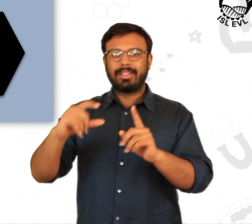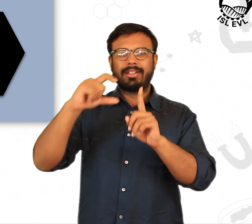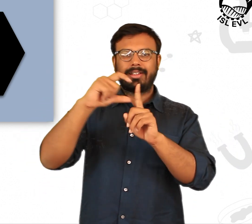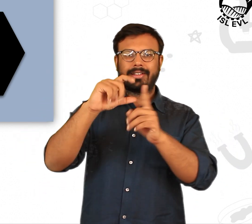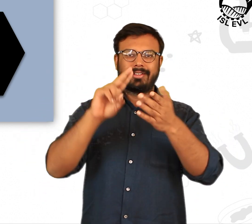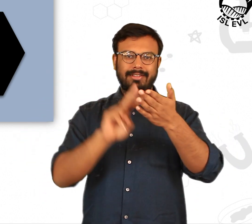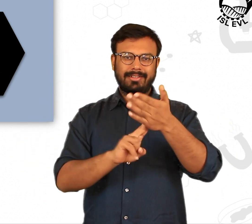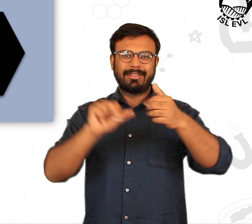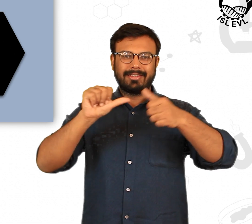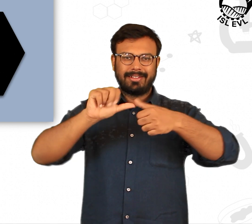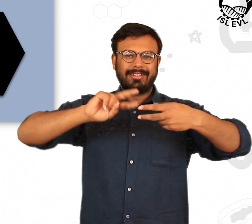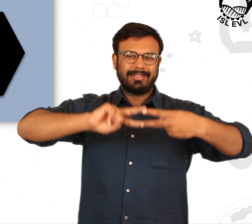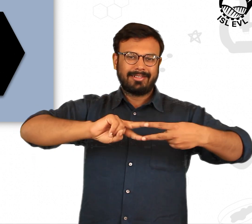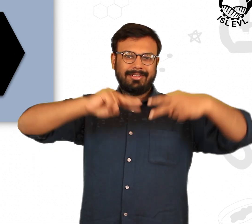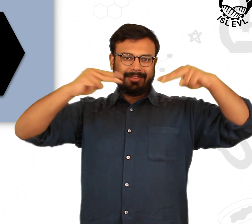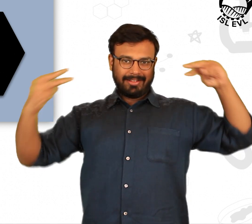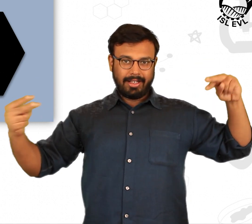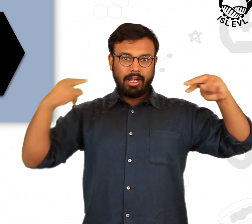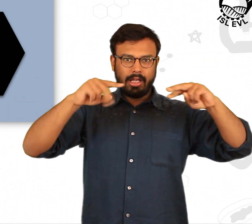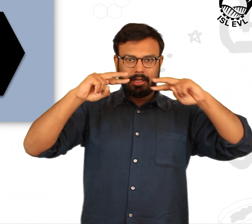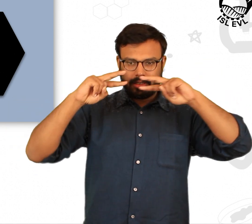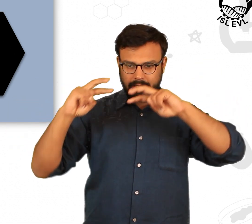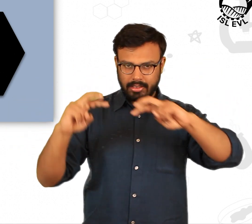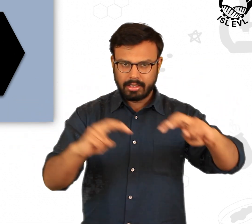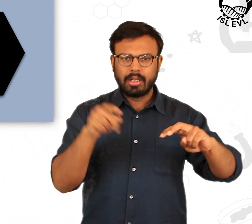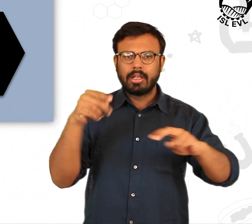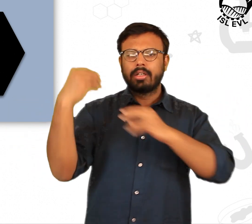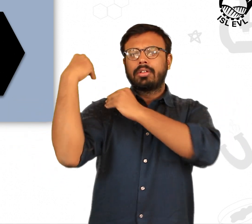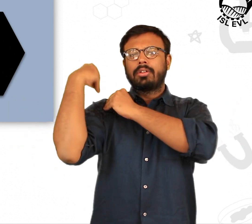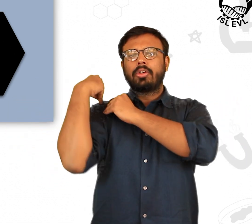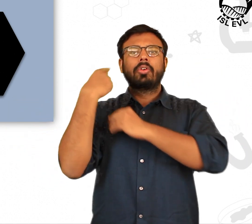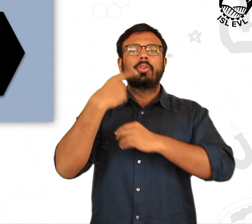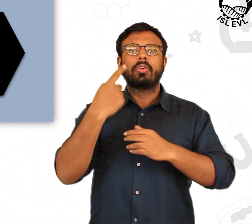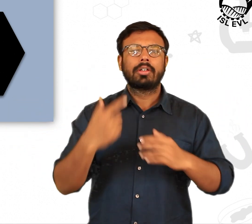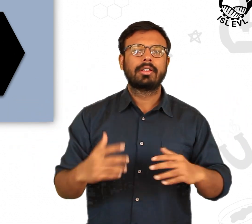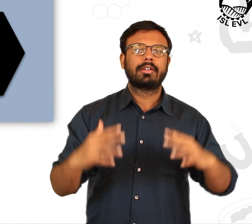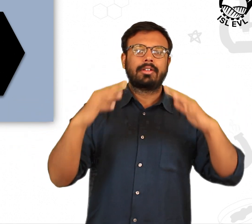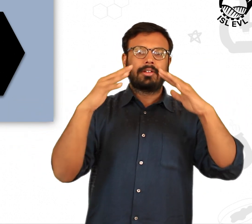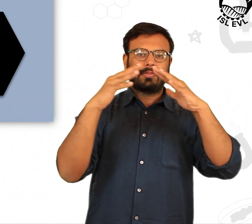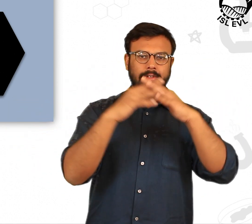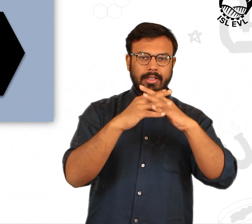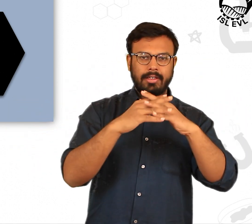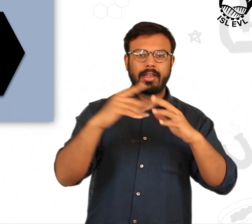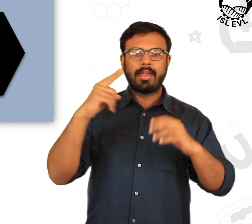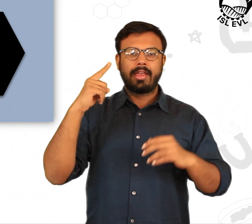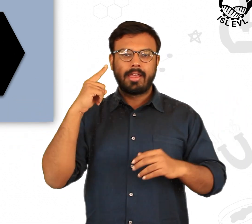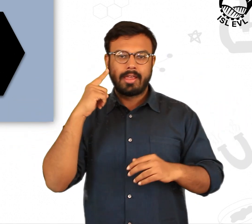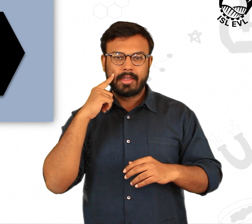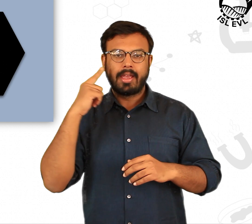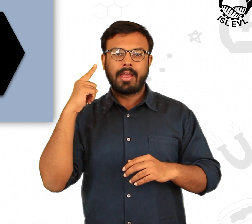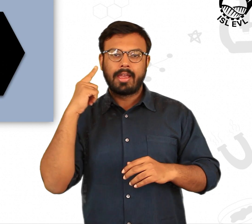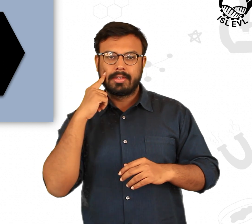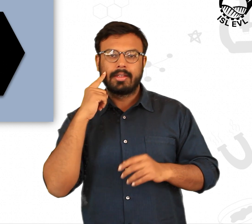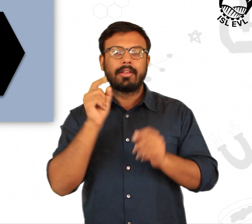Next, the animal droppings are used for DNA analysis, which is carried out by the